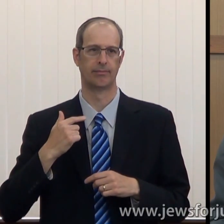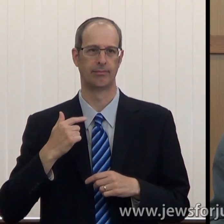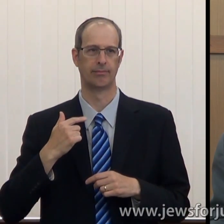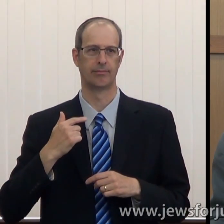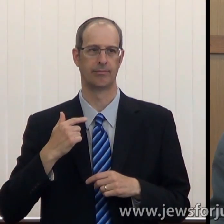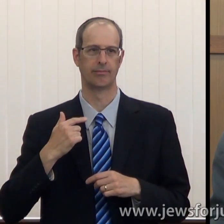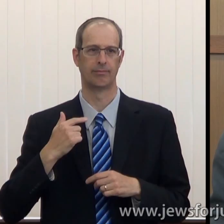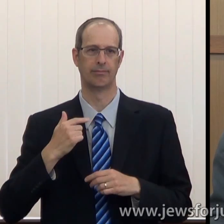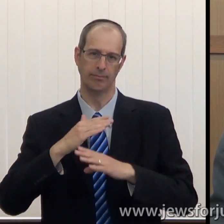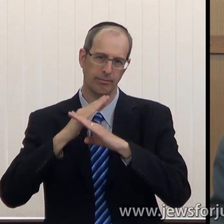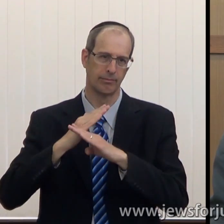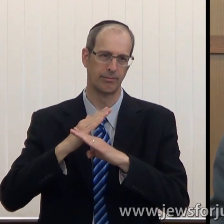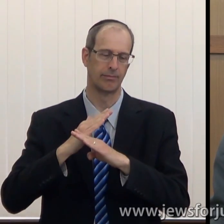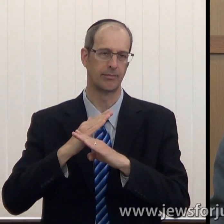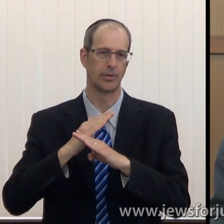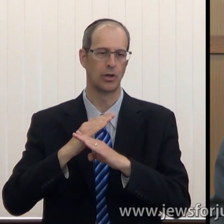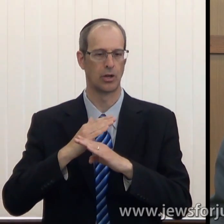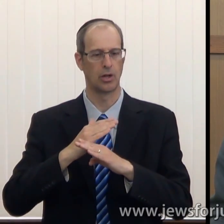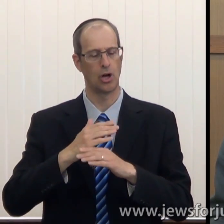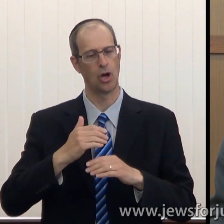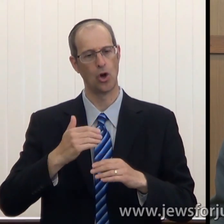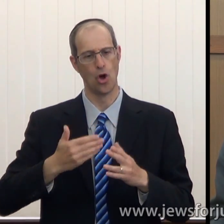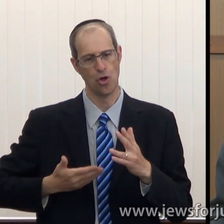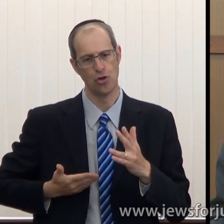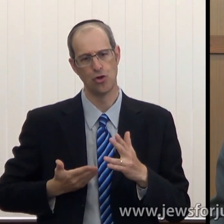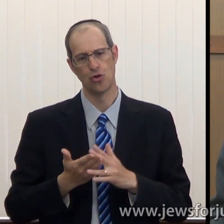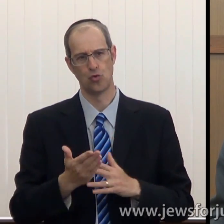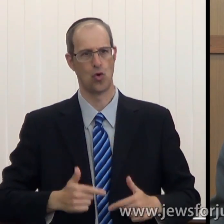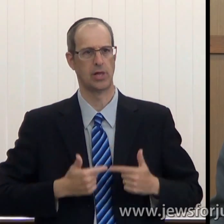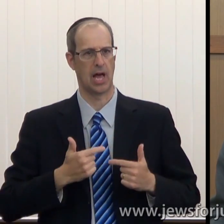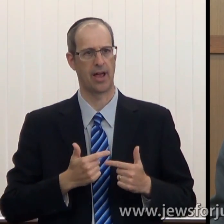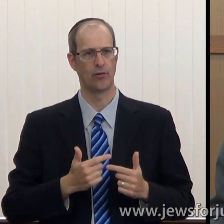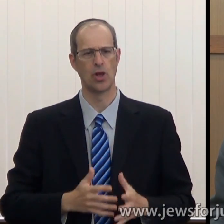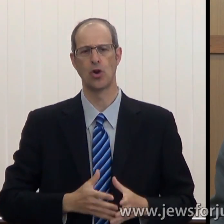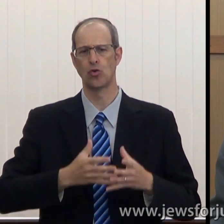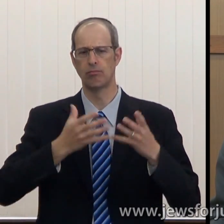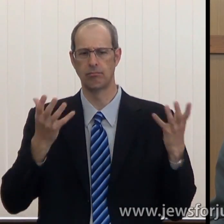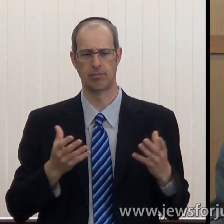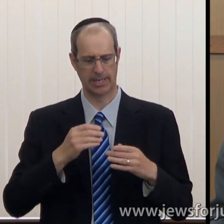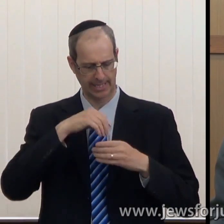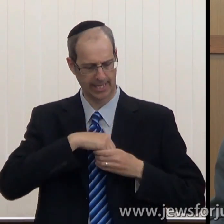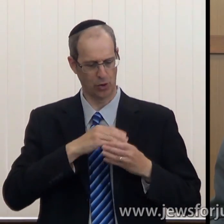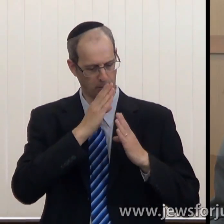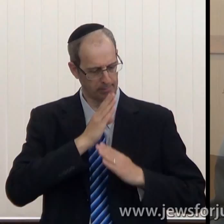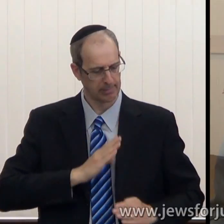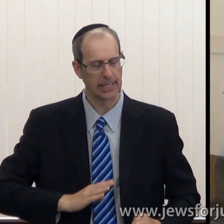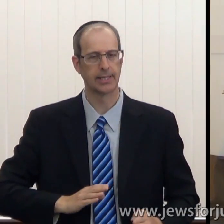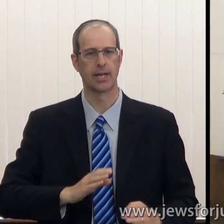We go through life with a tremendous amount of inner peace, of shalom.